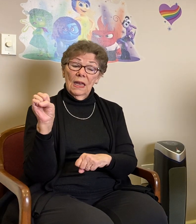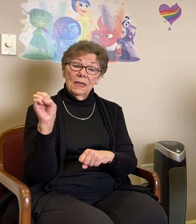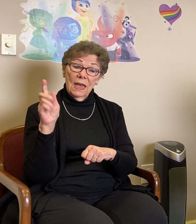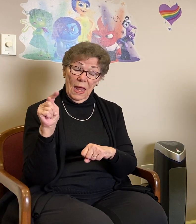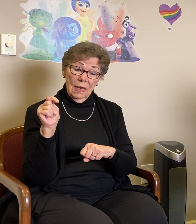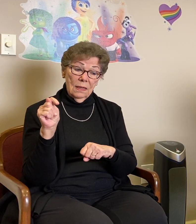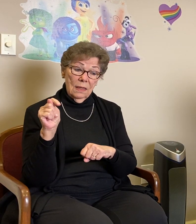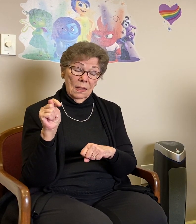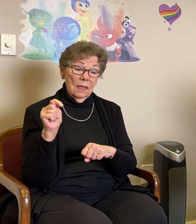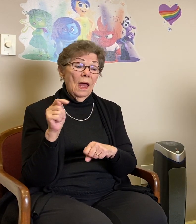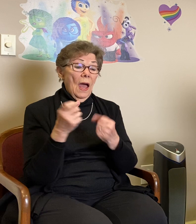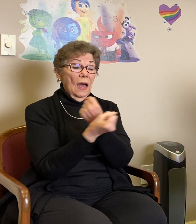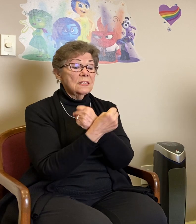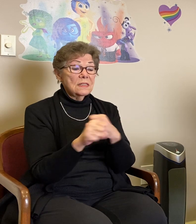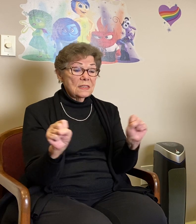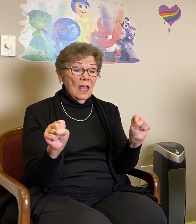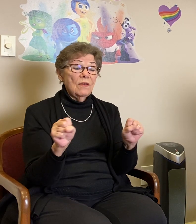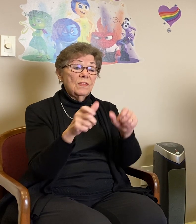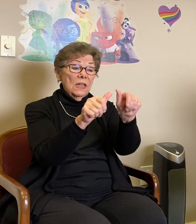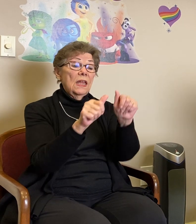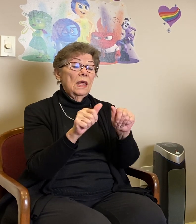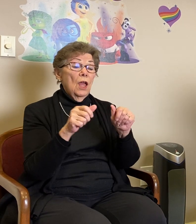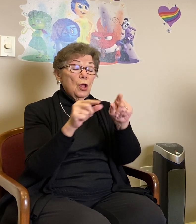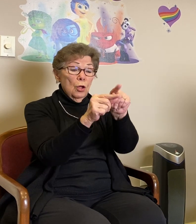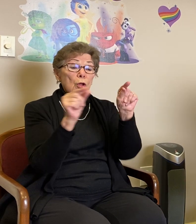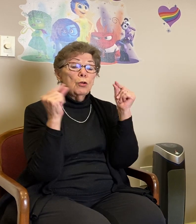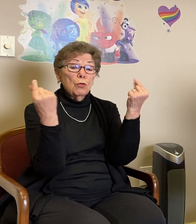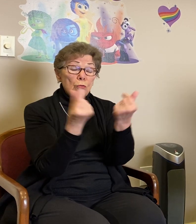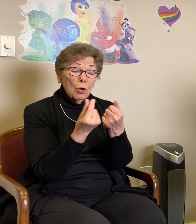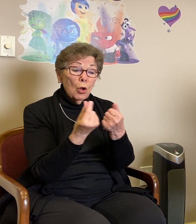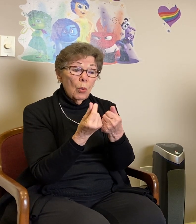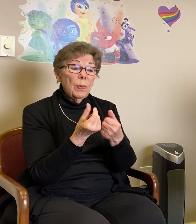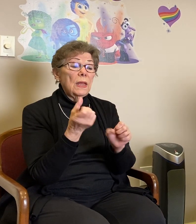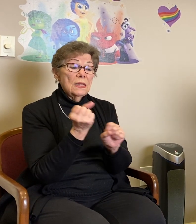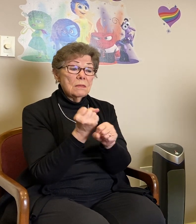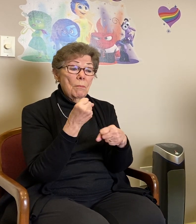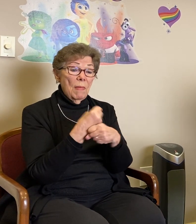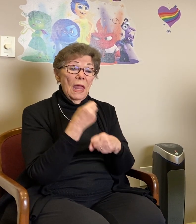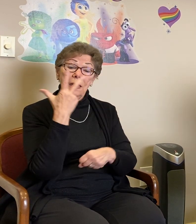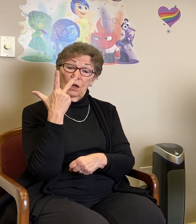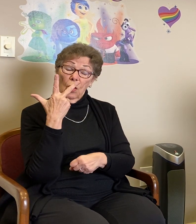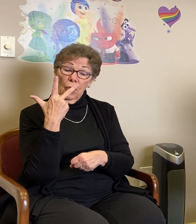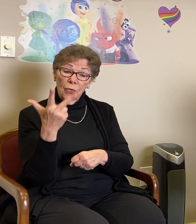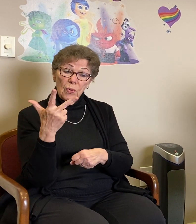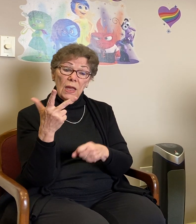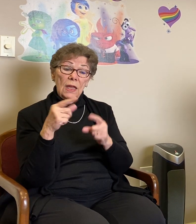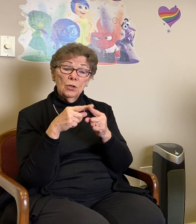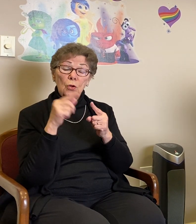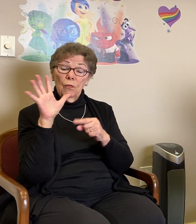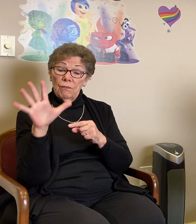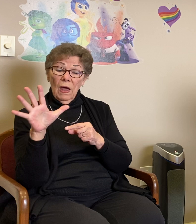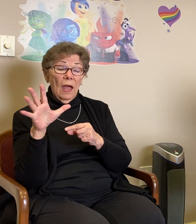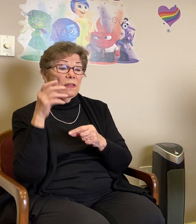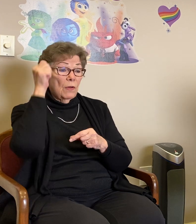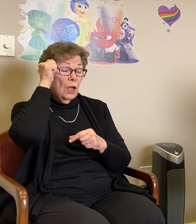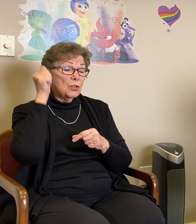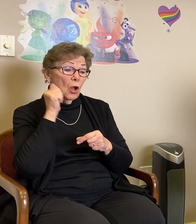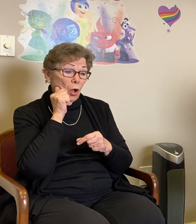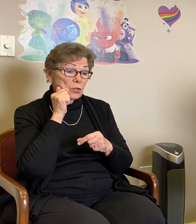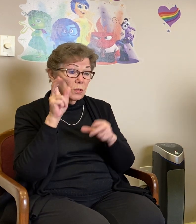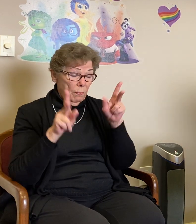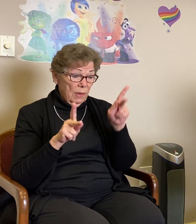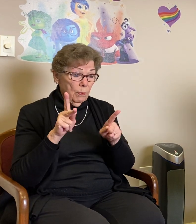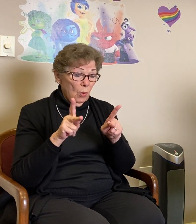A safety network is made of up to 3 to 5 adults that